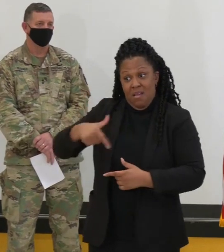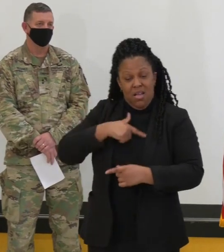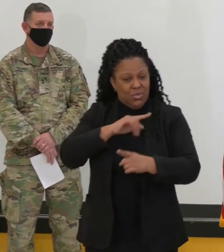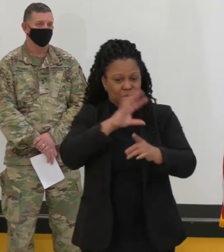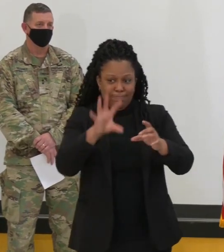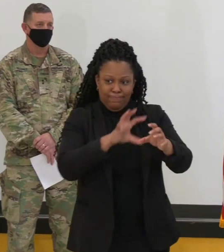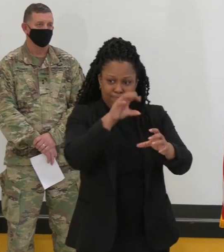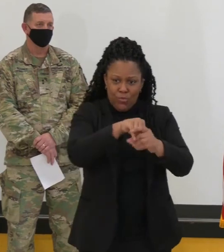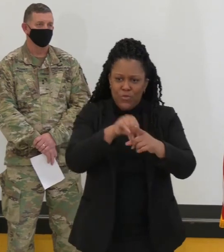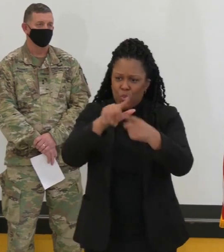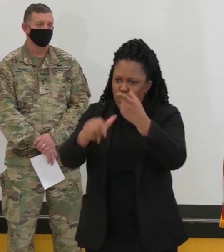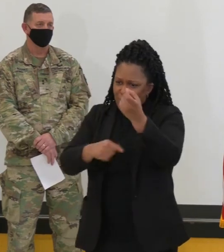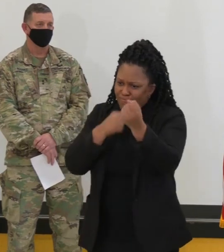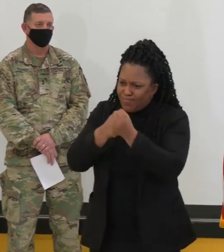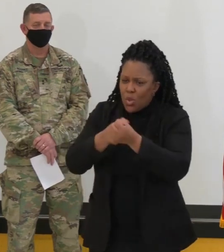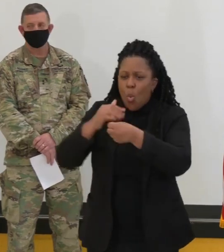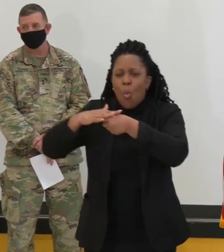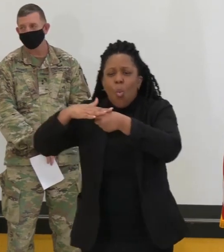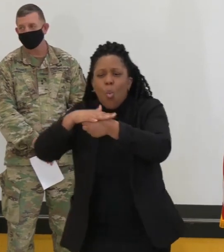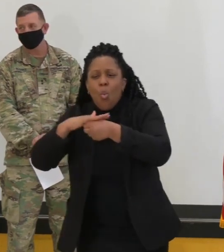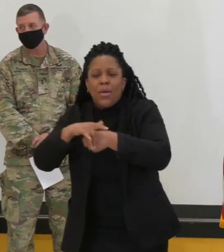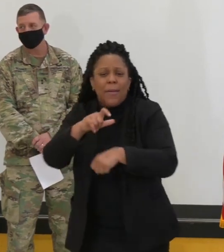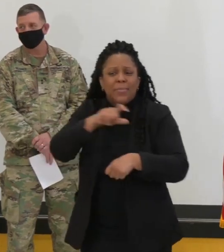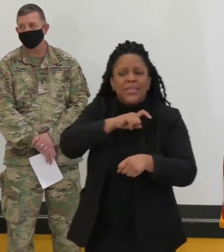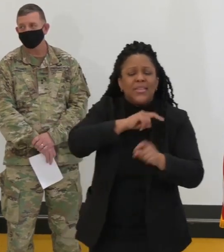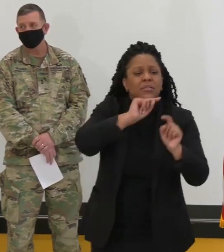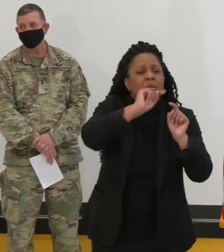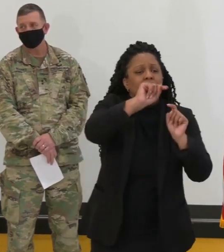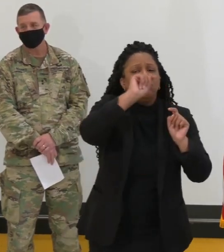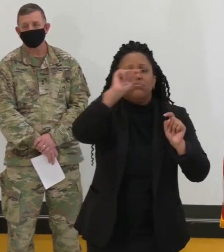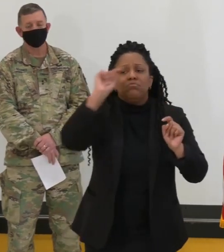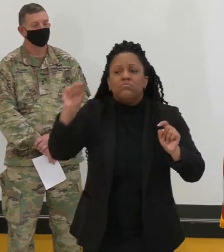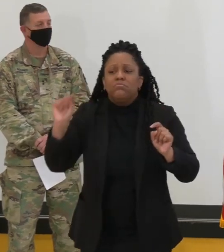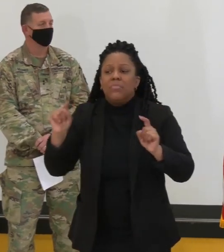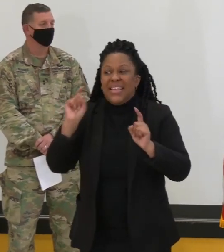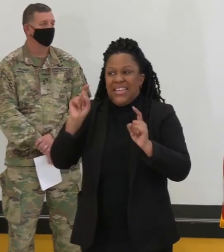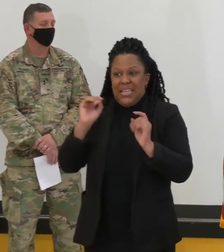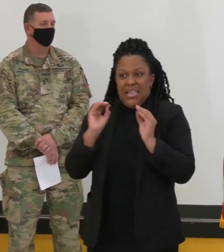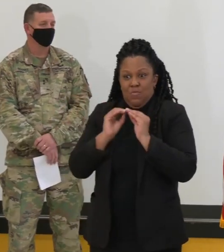enforcement agencies that planned to have a need for resources beyond